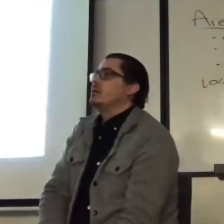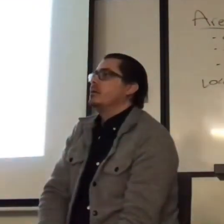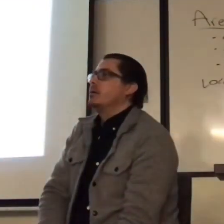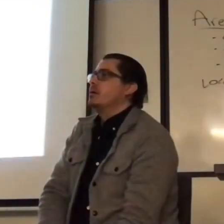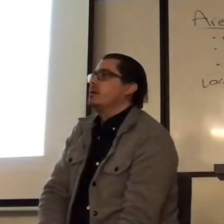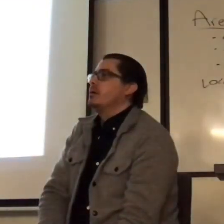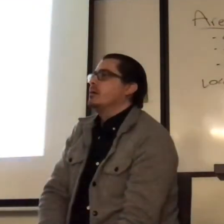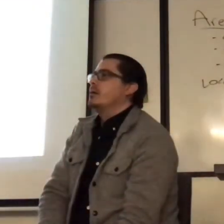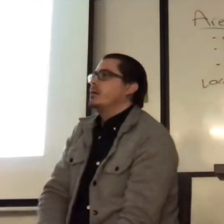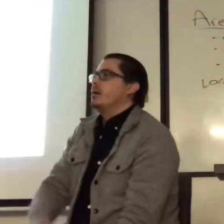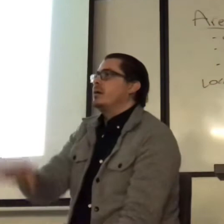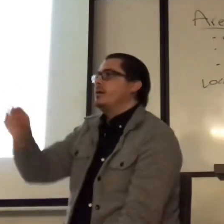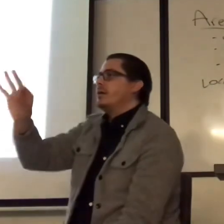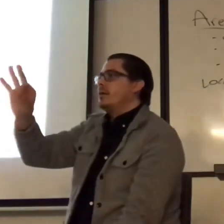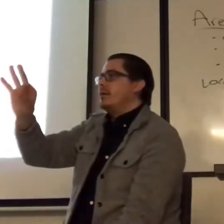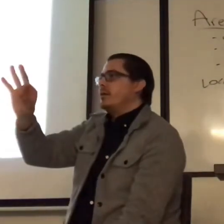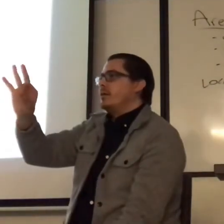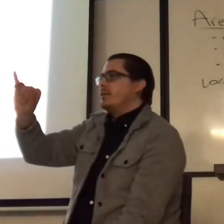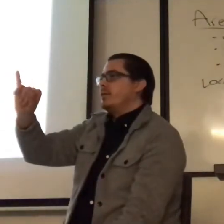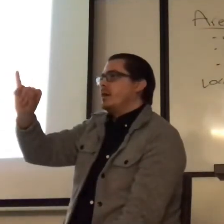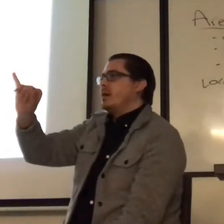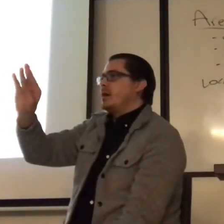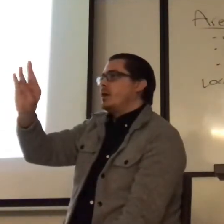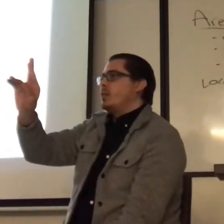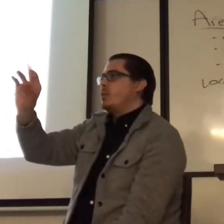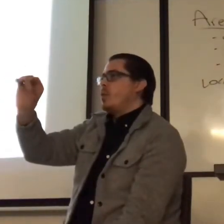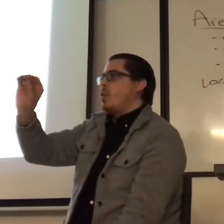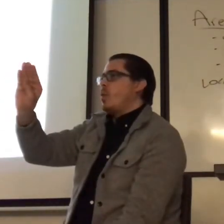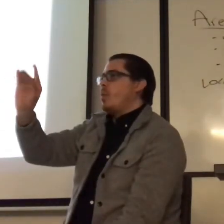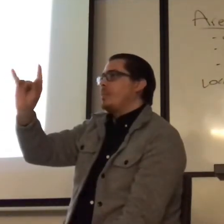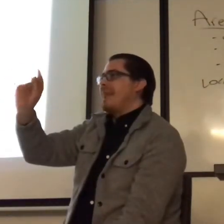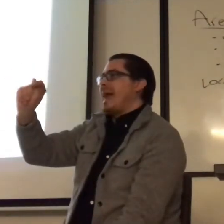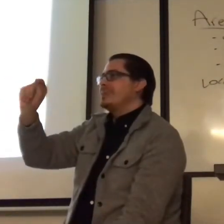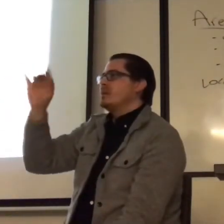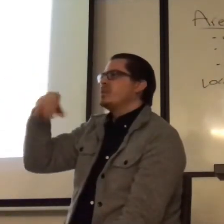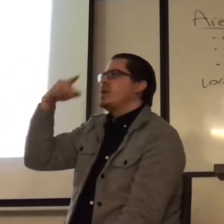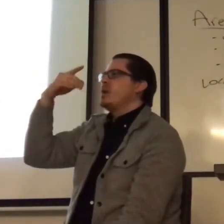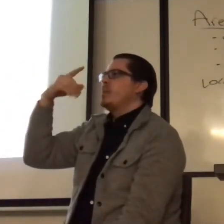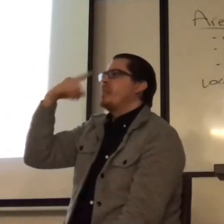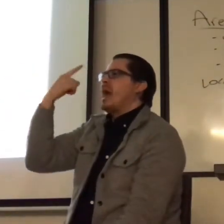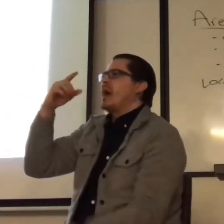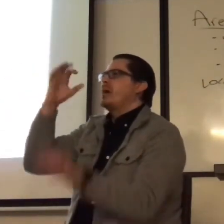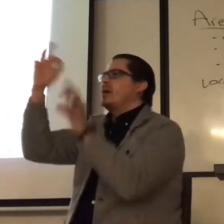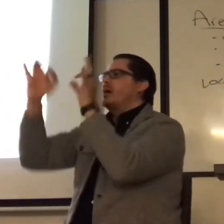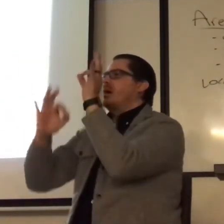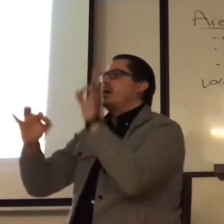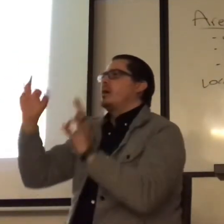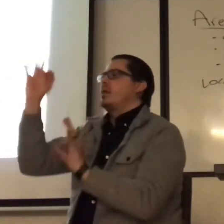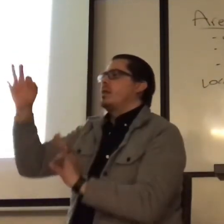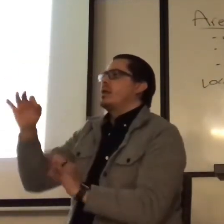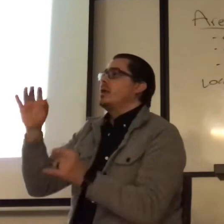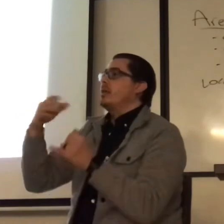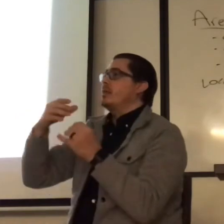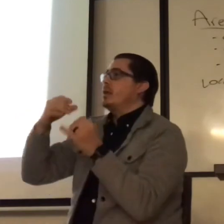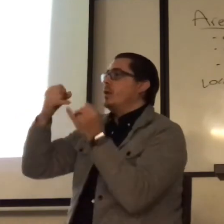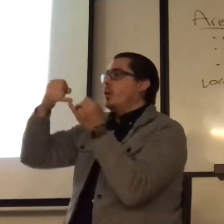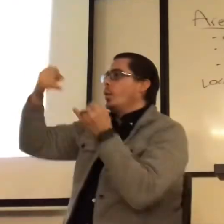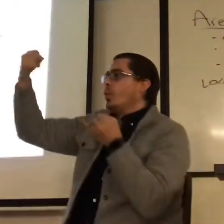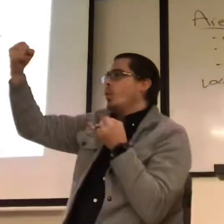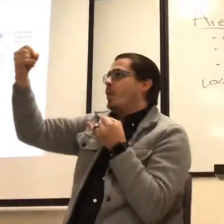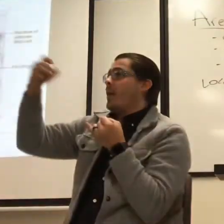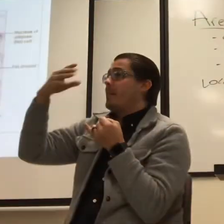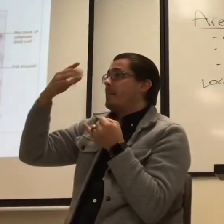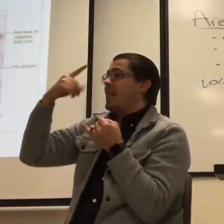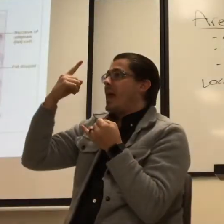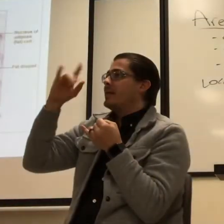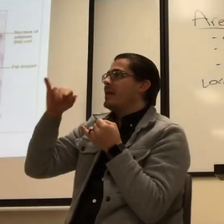Areolar tissue. It's a good one to start with. Now we have adipose. Adipose, there are basically no fibers that I can see. Mostly what I see